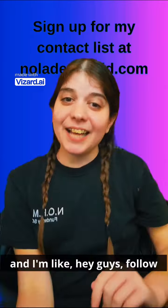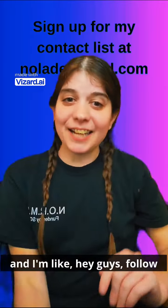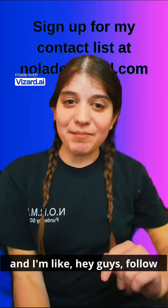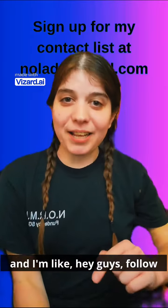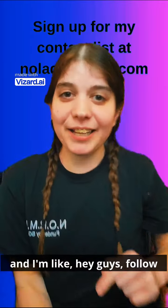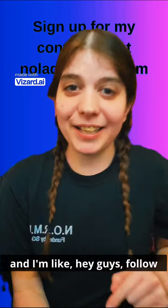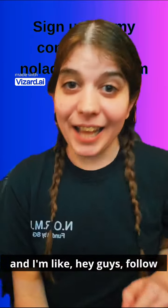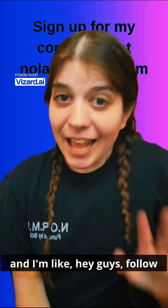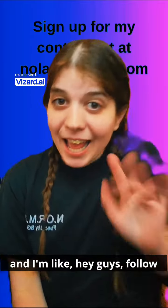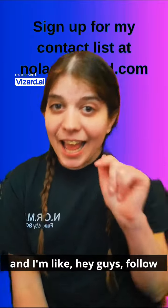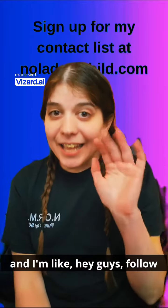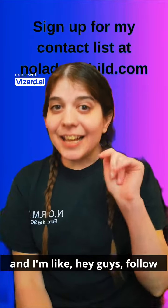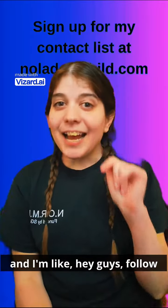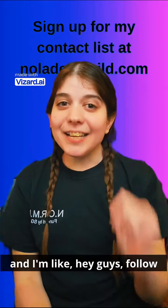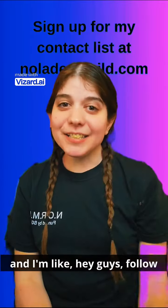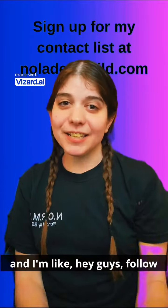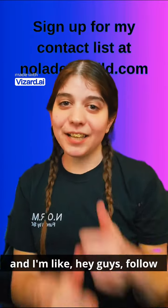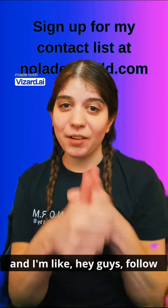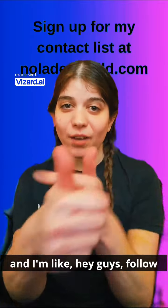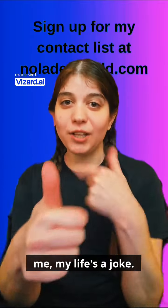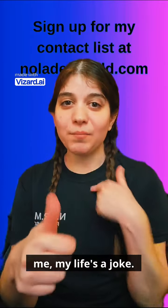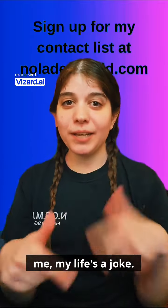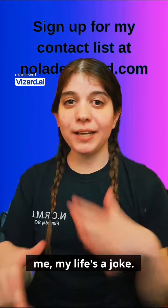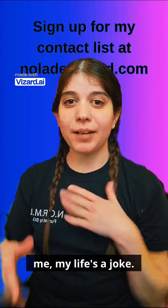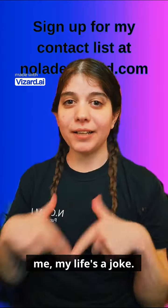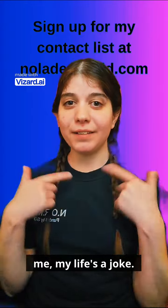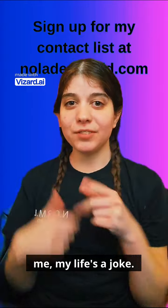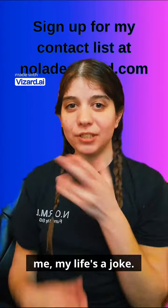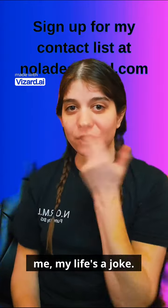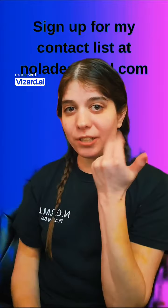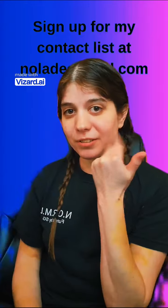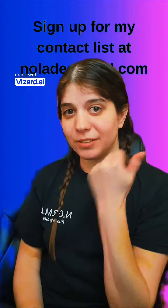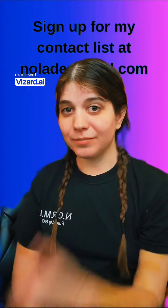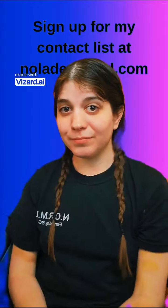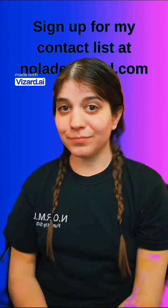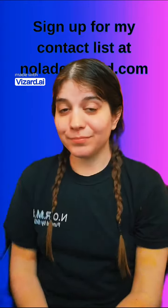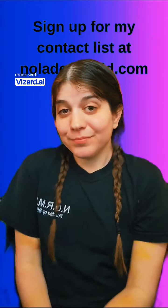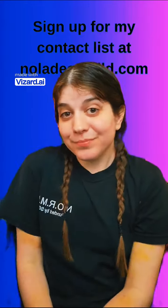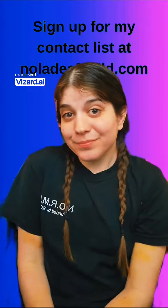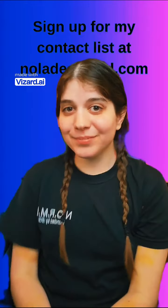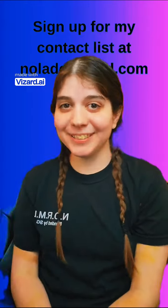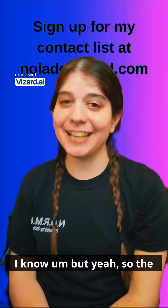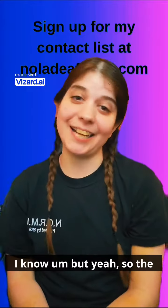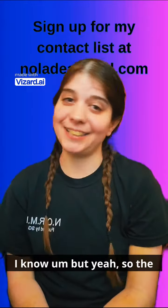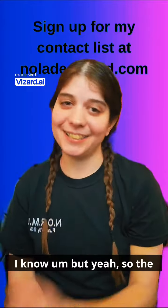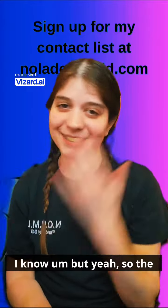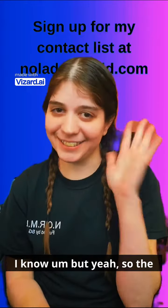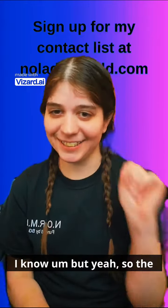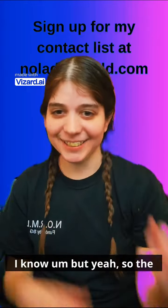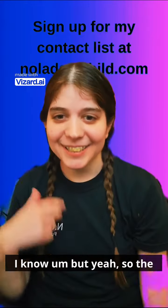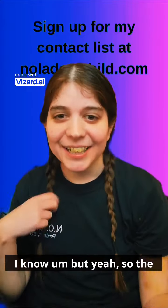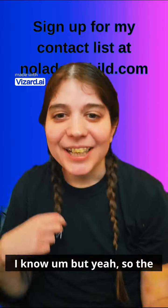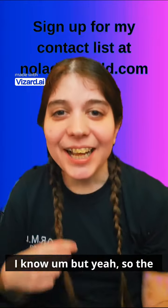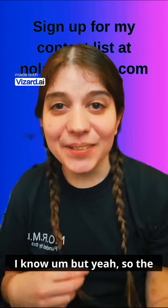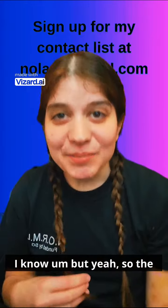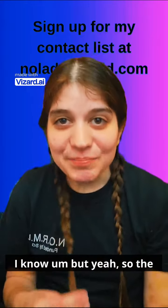and I'm like, hey guys, follow me, my life's a joke. I don't know. But